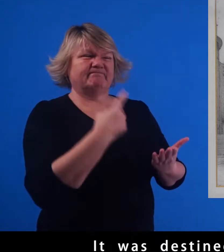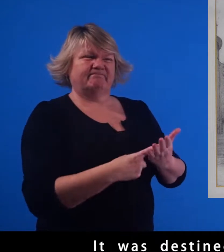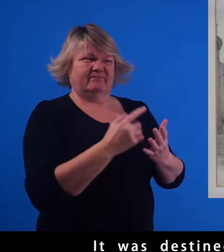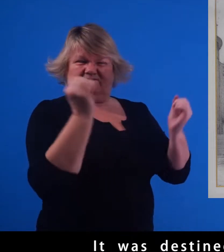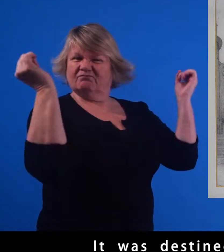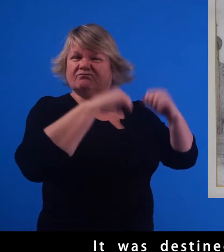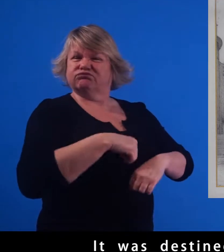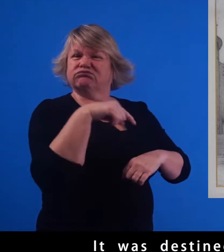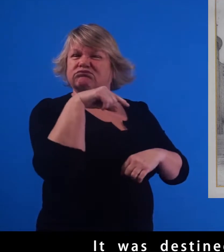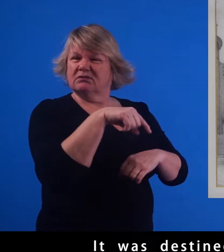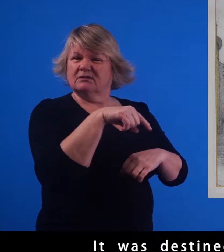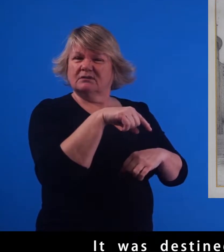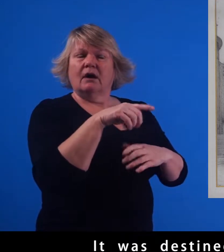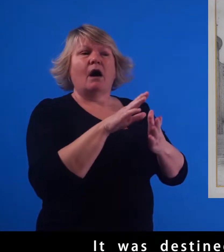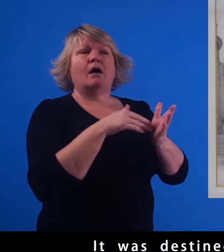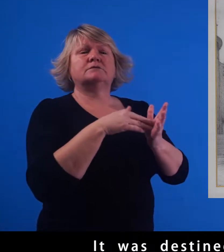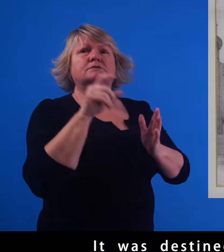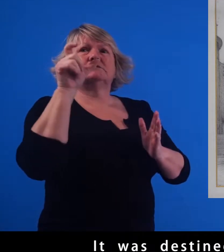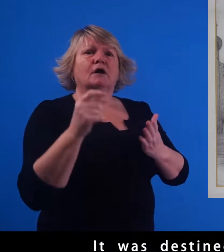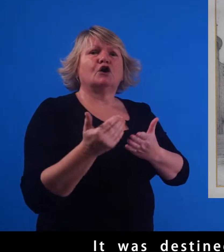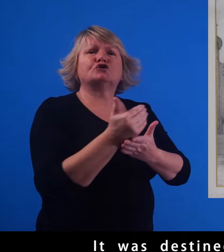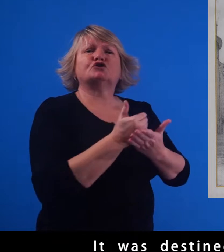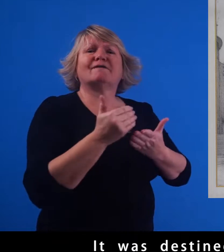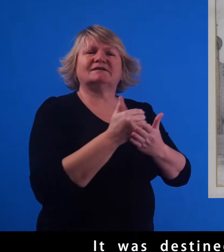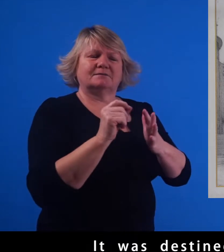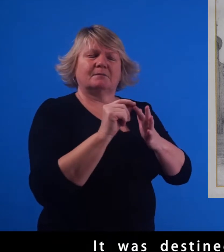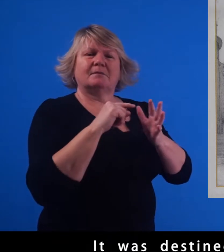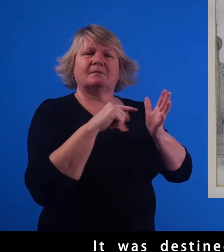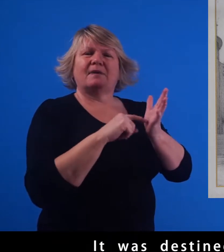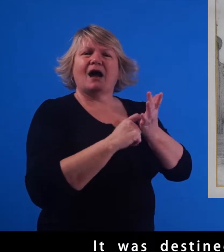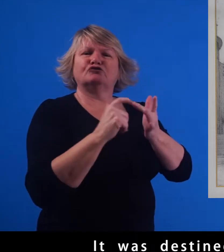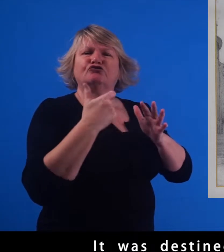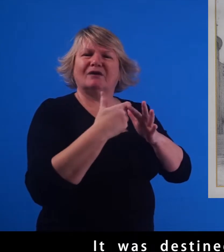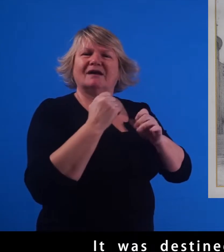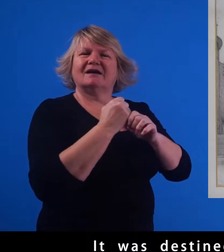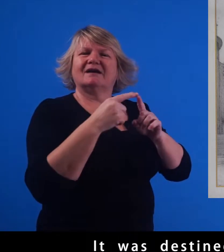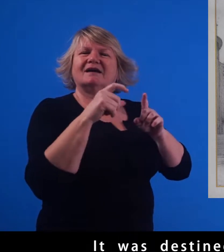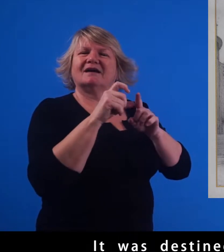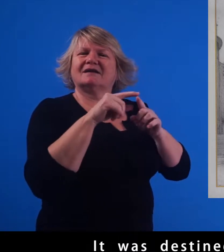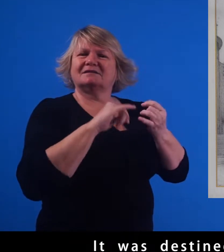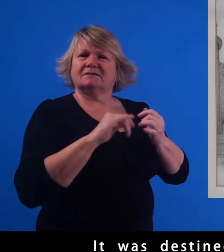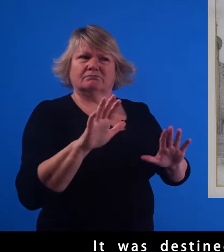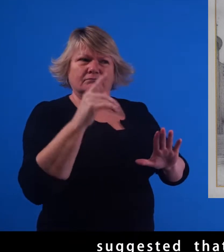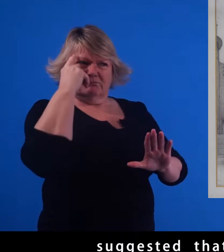It was destined for demolition until the conservationist Patrick Geddes